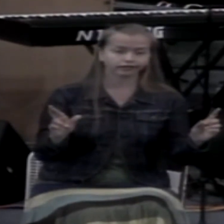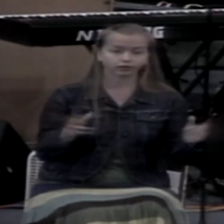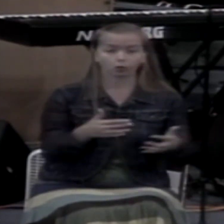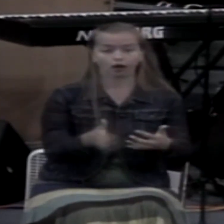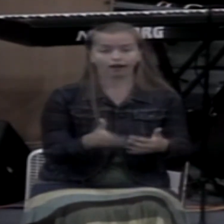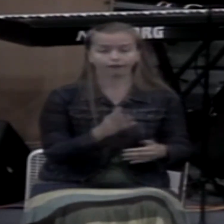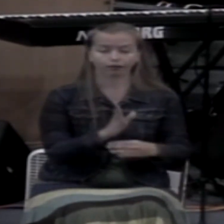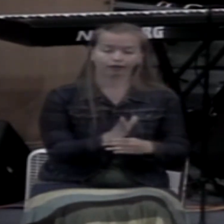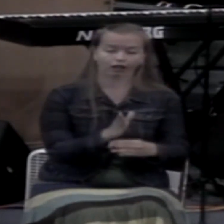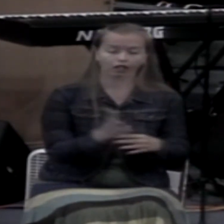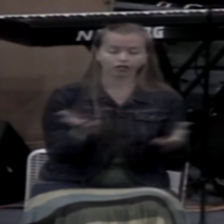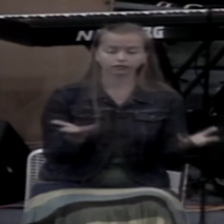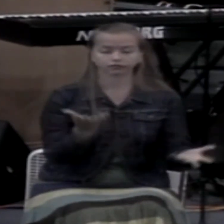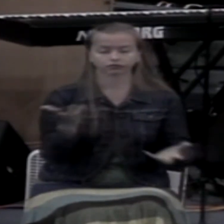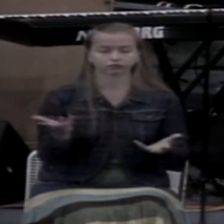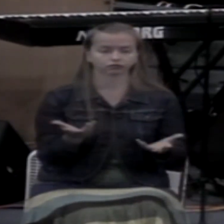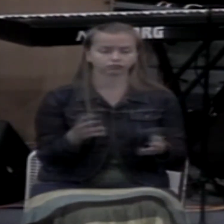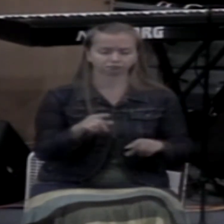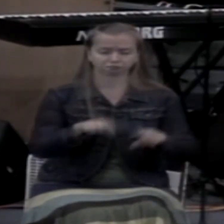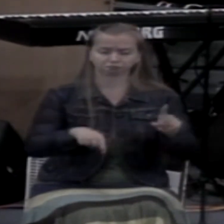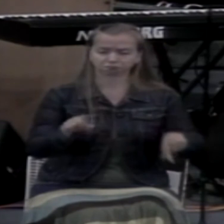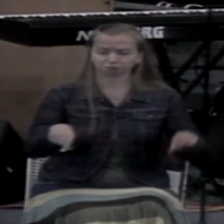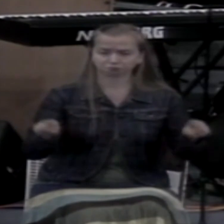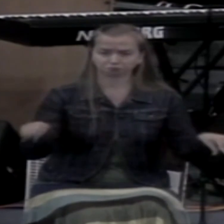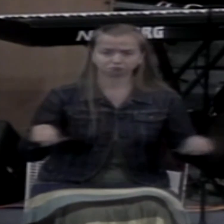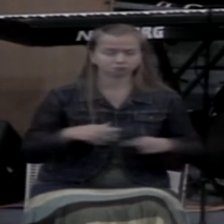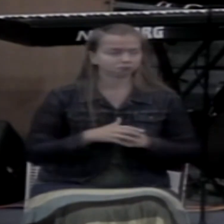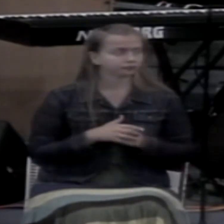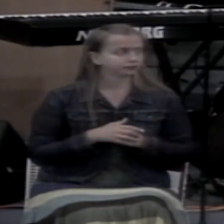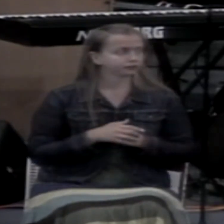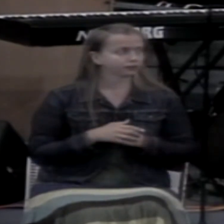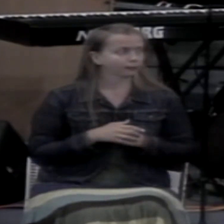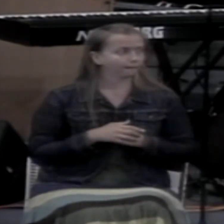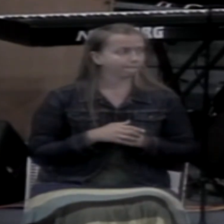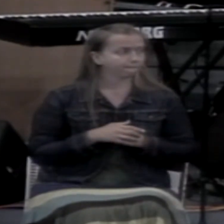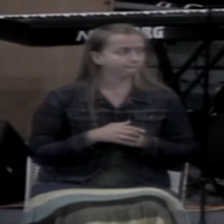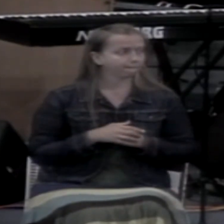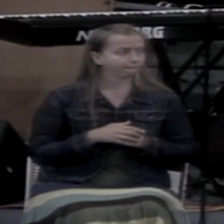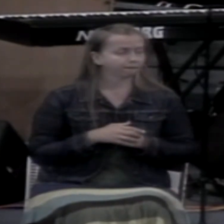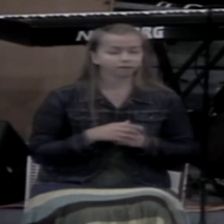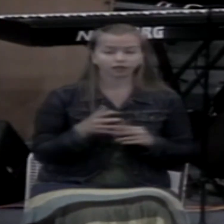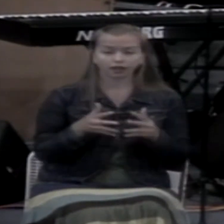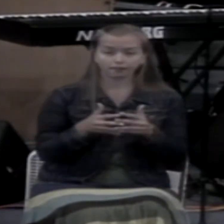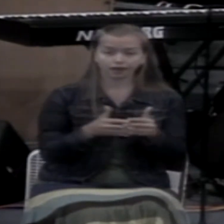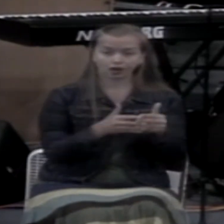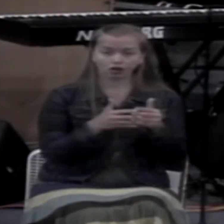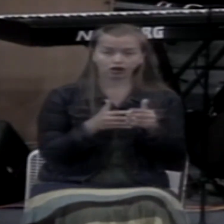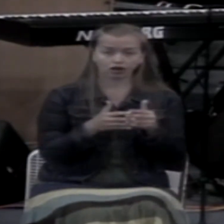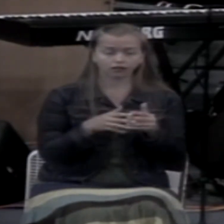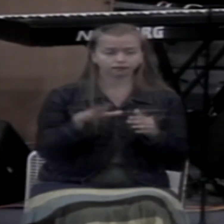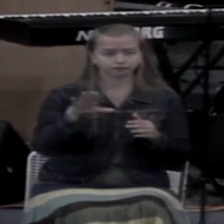Scripture. Listen to me. Why? Well, because it wasn't written to a democracy.